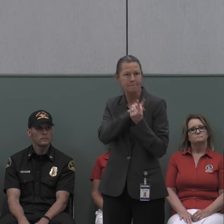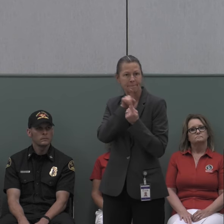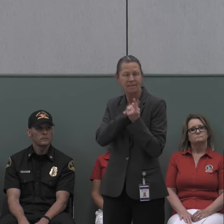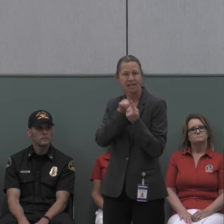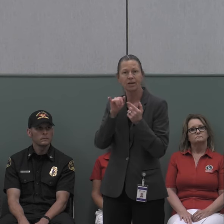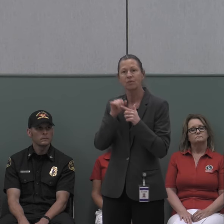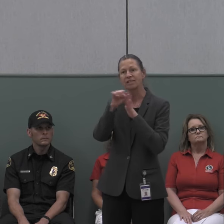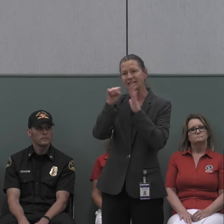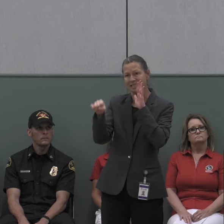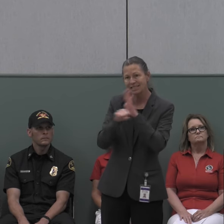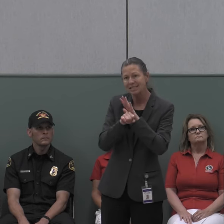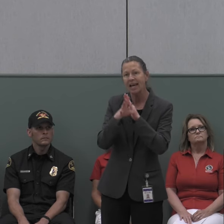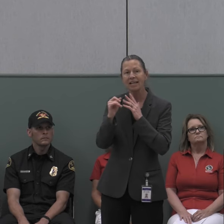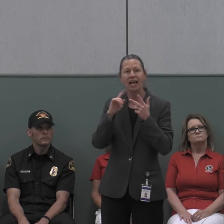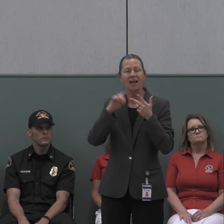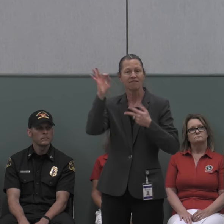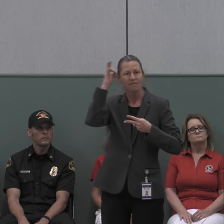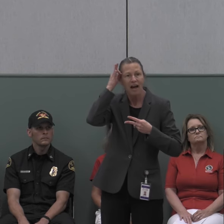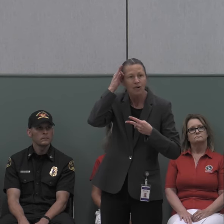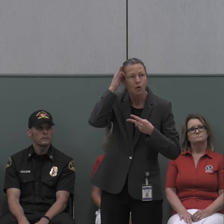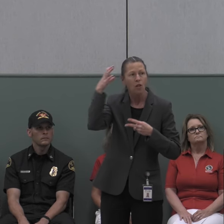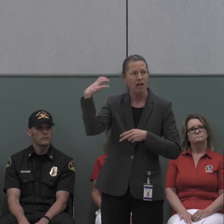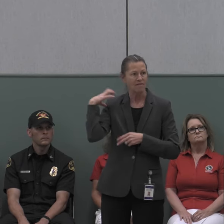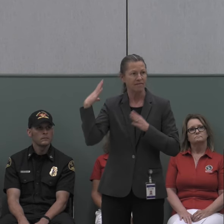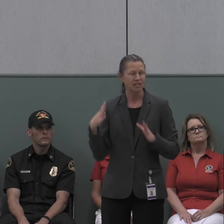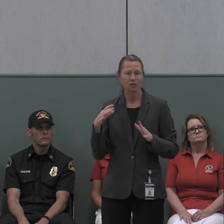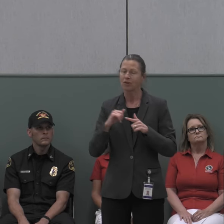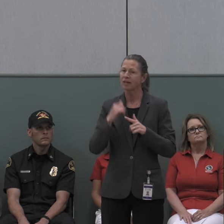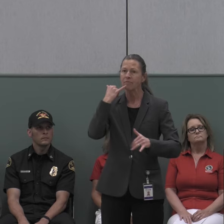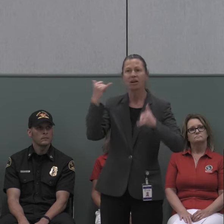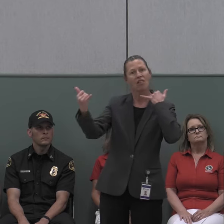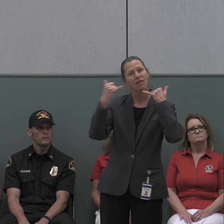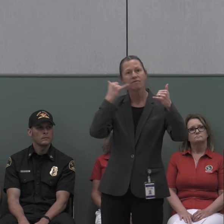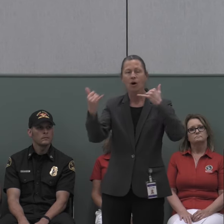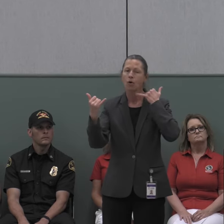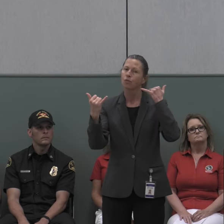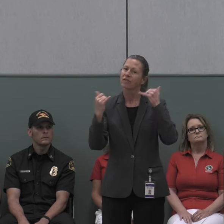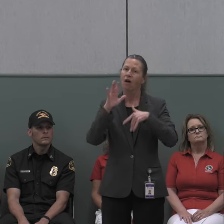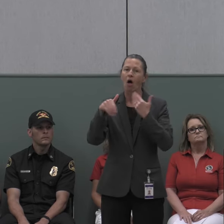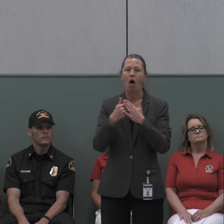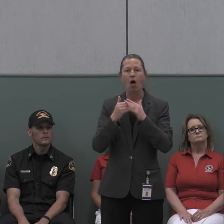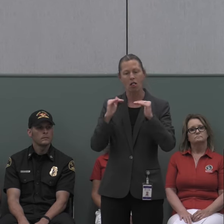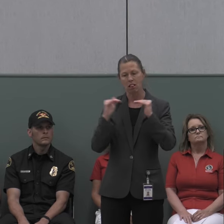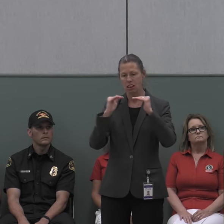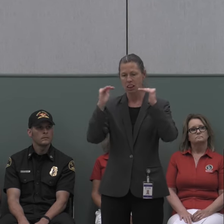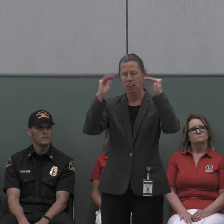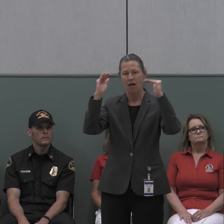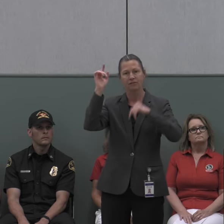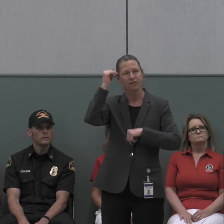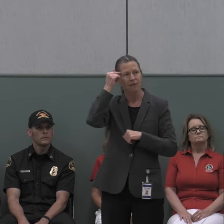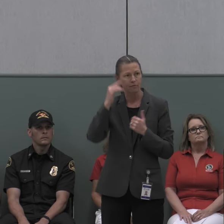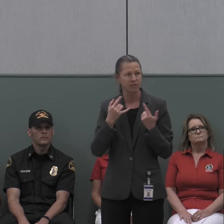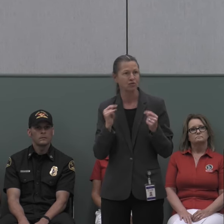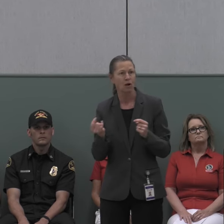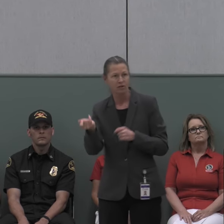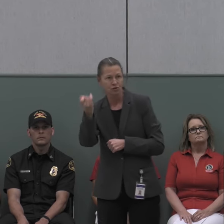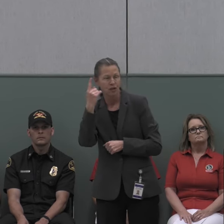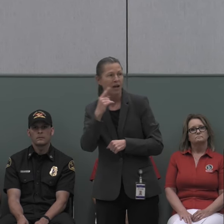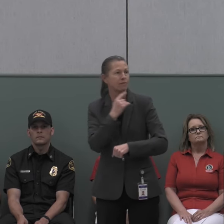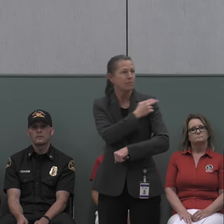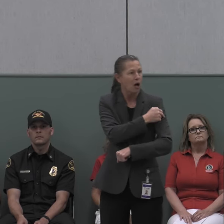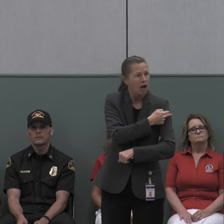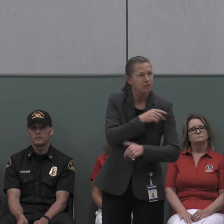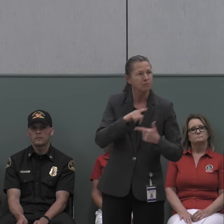federal officials. I've gotten off the phone with all levels of government to try to understand what's happening. So from the hospital to the base to